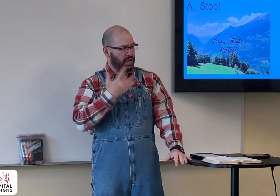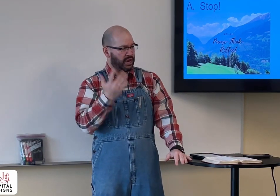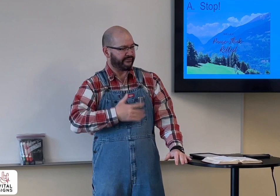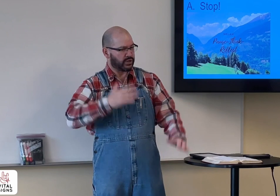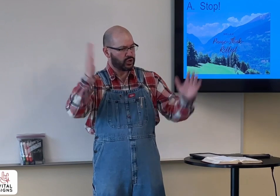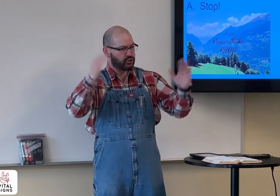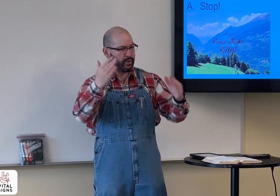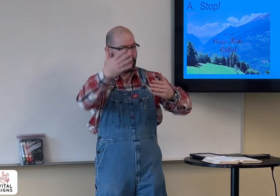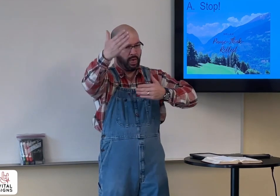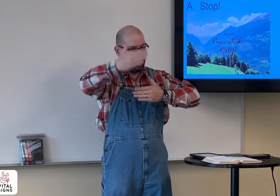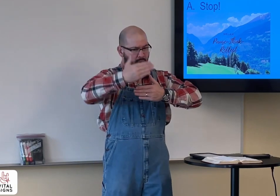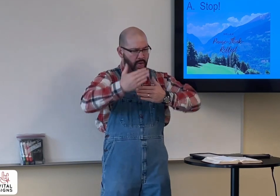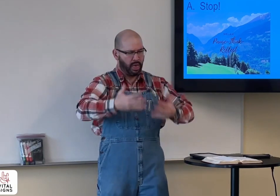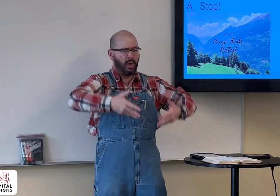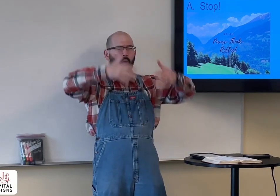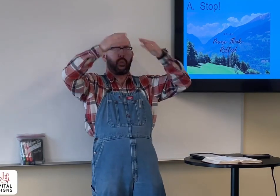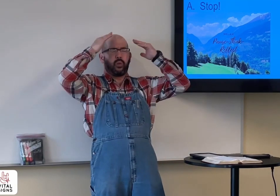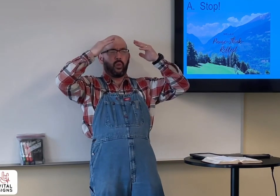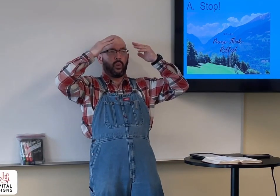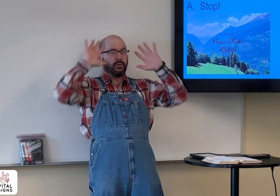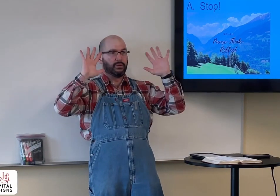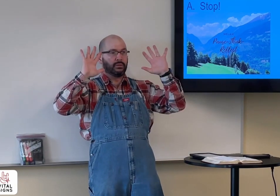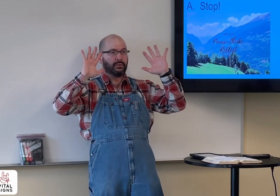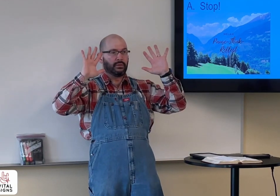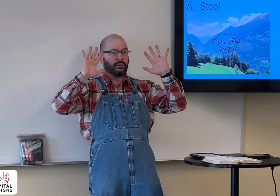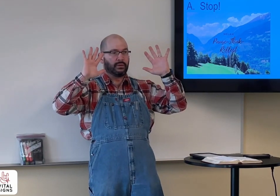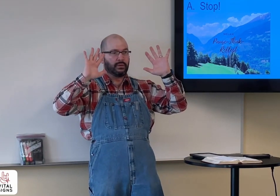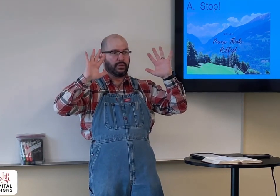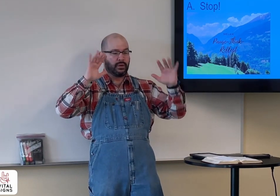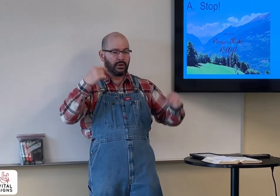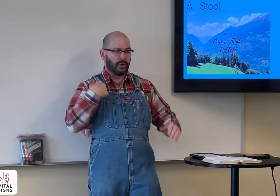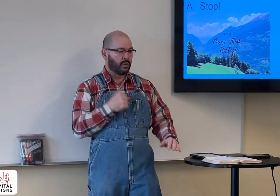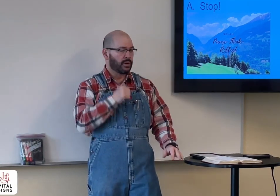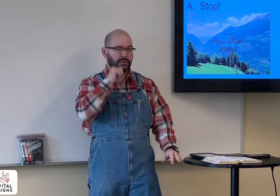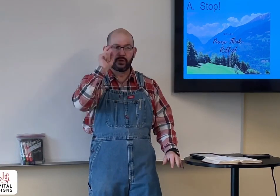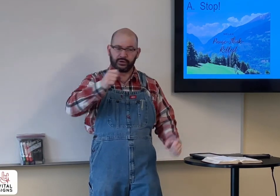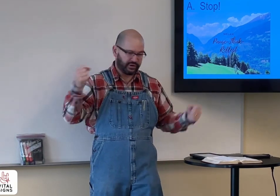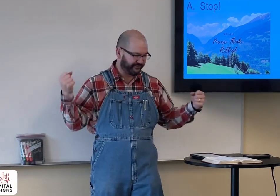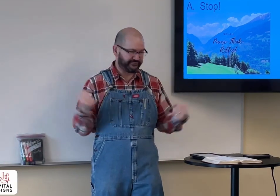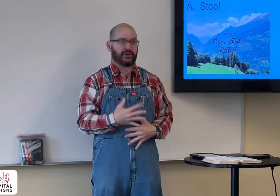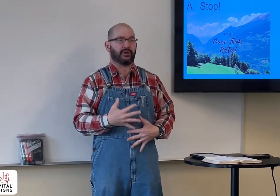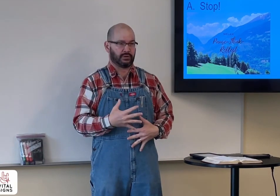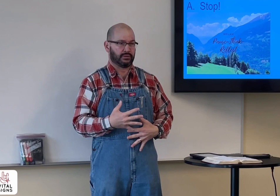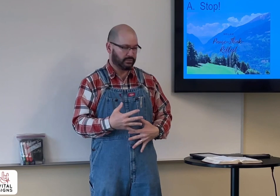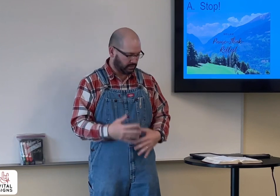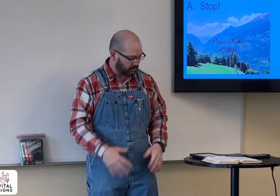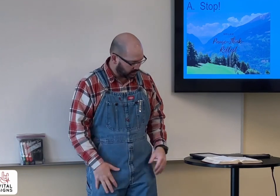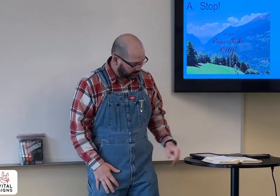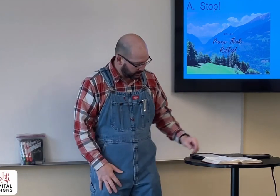matter that this trouble is coming over me. We don't have to be afraid.